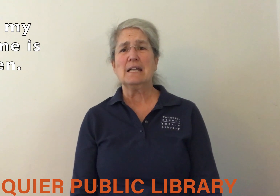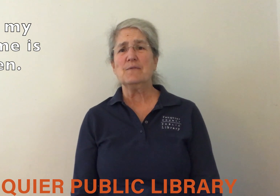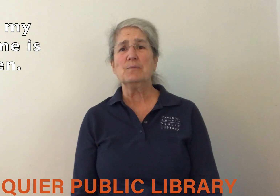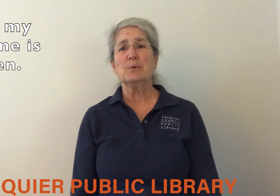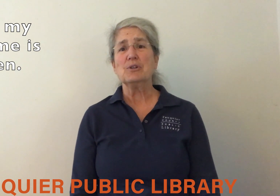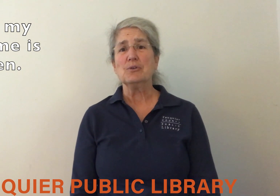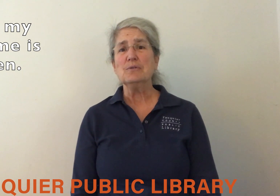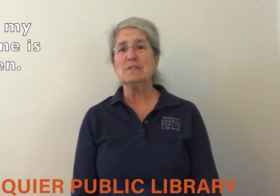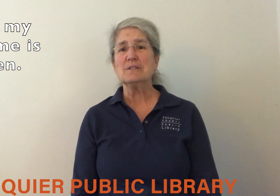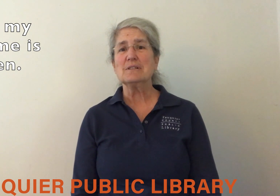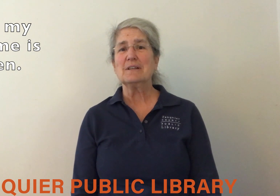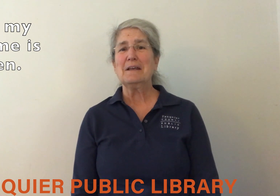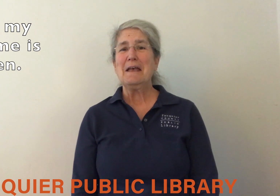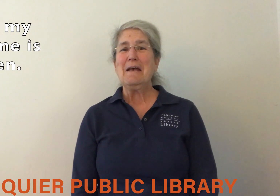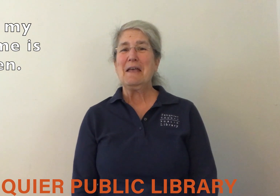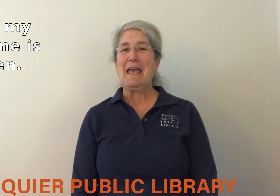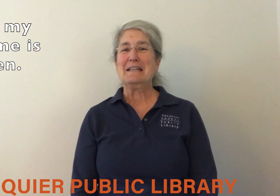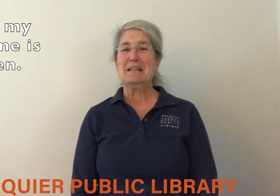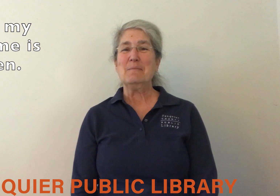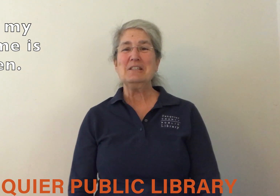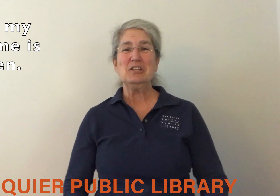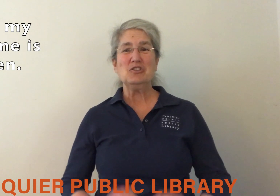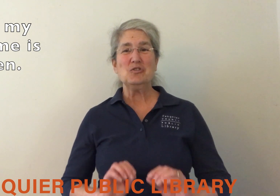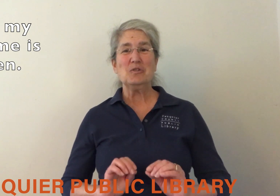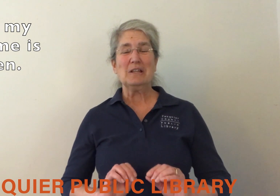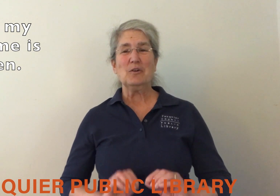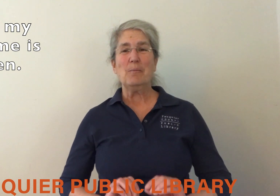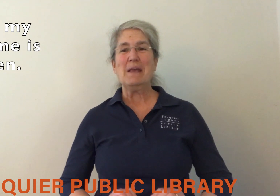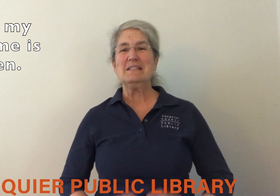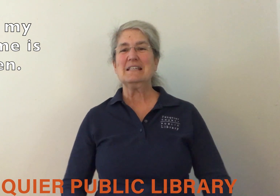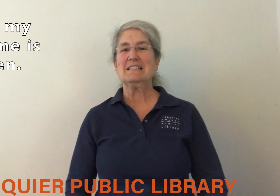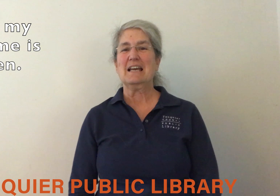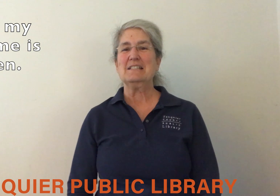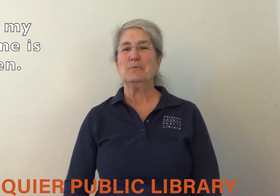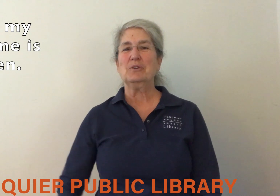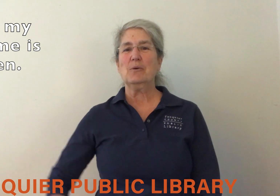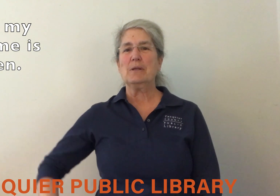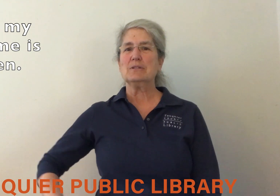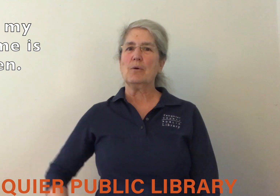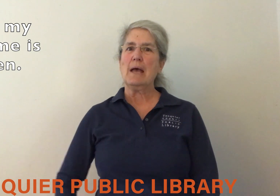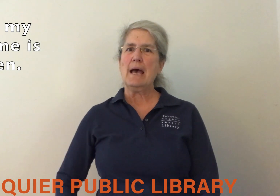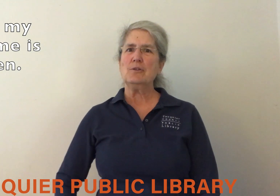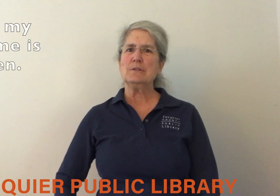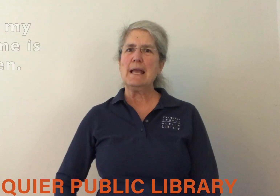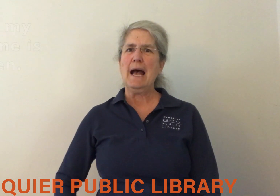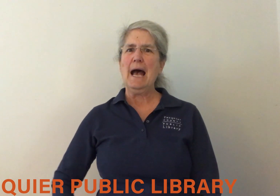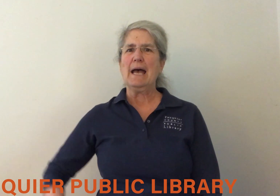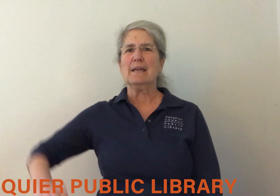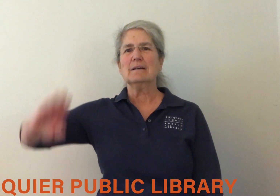even produced. And let me teach you the little basic signs that would go in there. So how do you say hi?